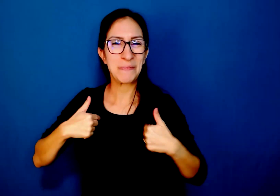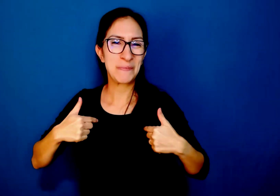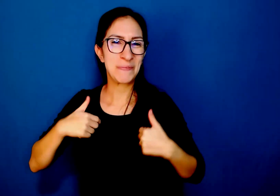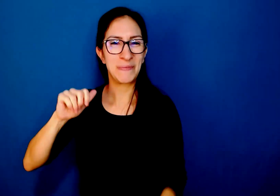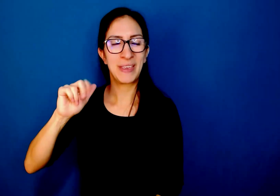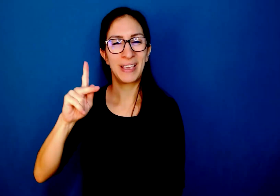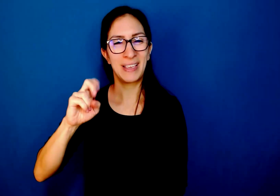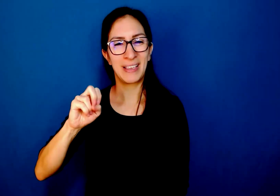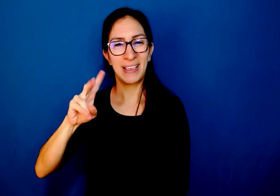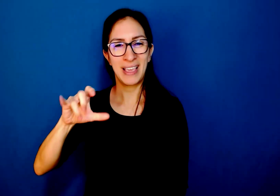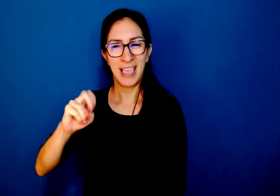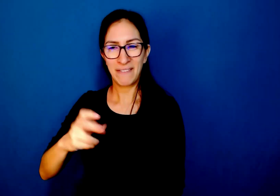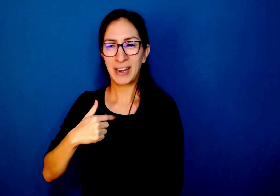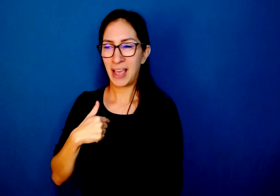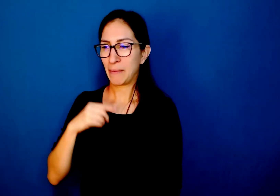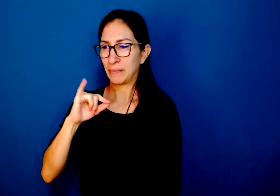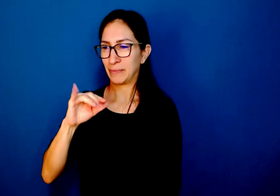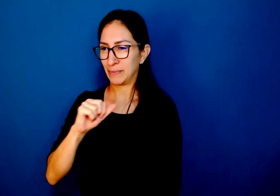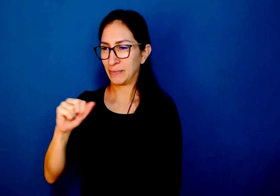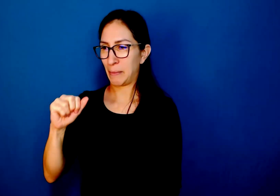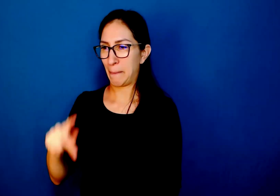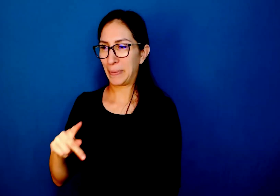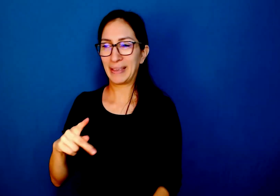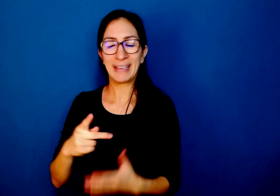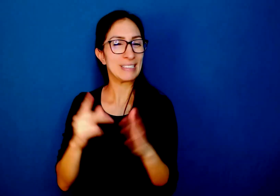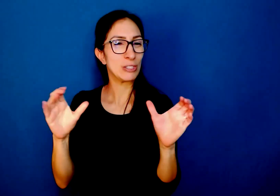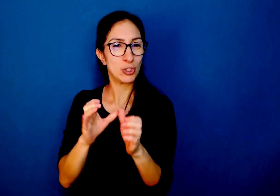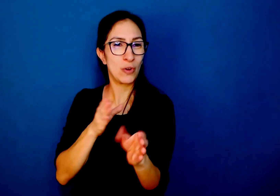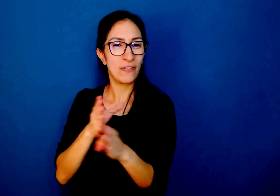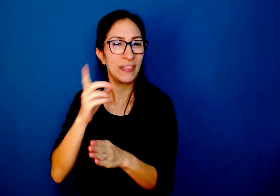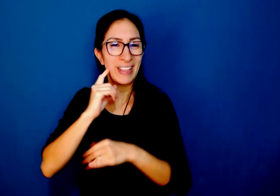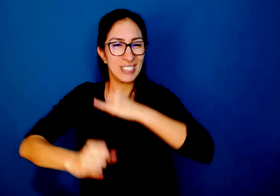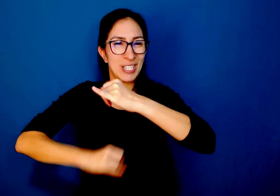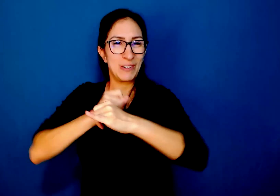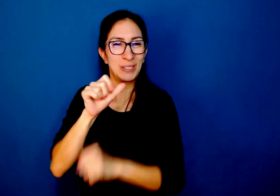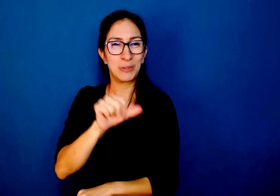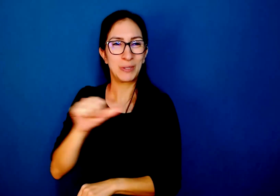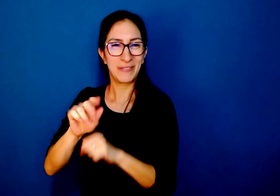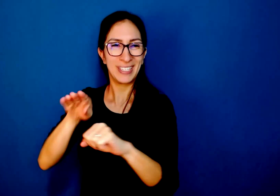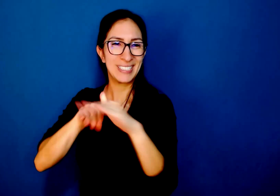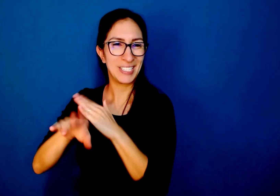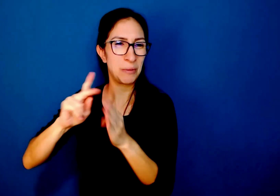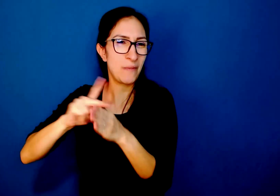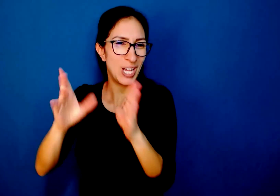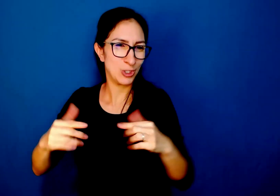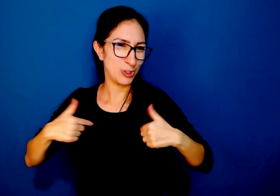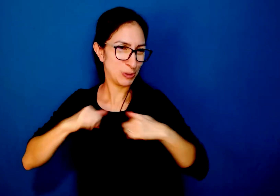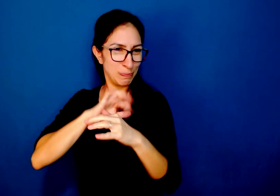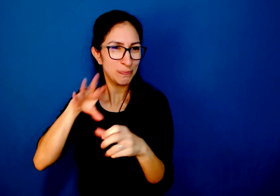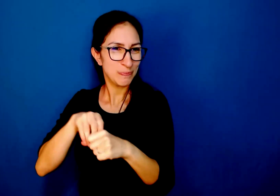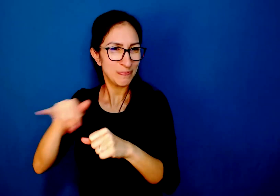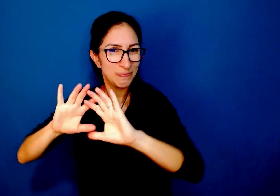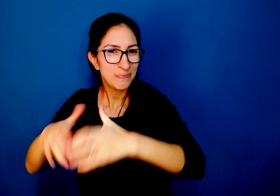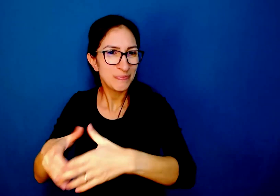web accessibility specialist. That's International Association of Accessibility Professionals. And I have been working as an